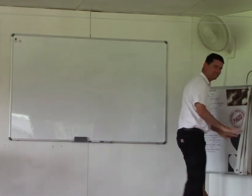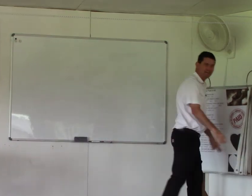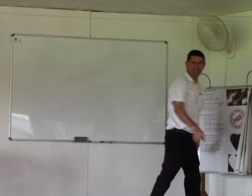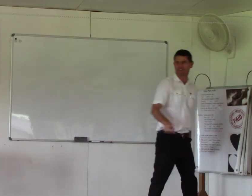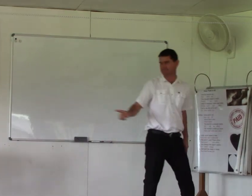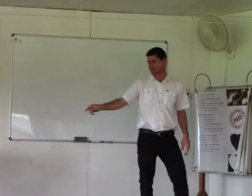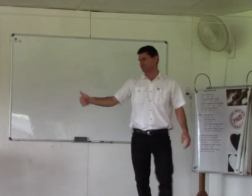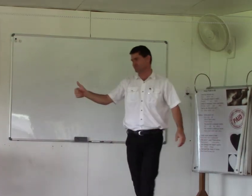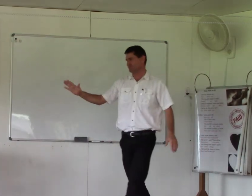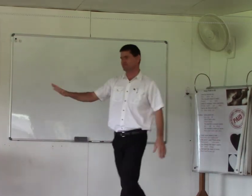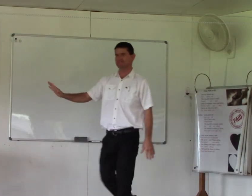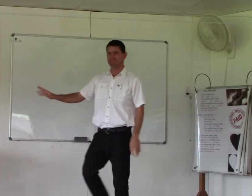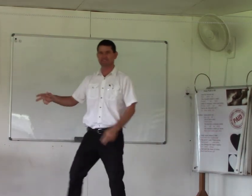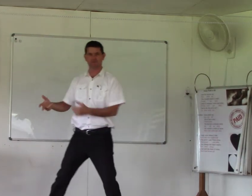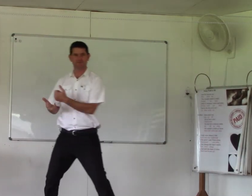done. That's it.